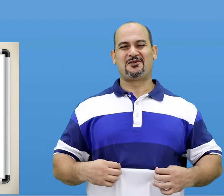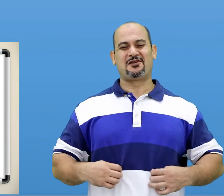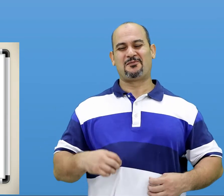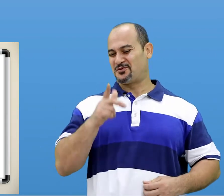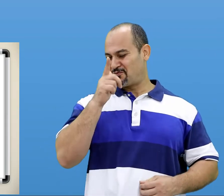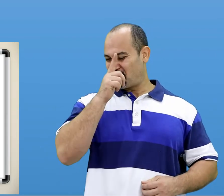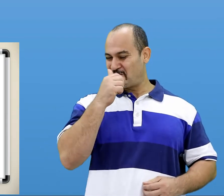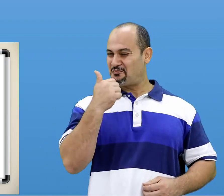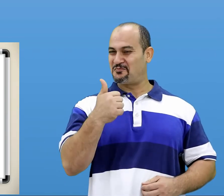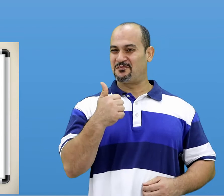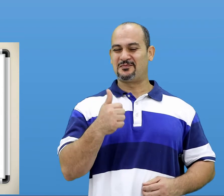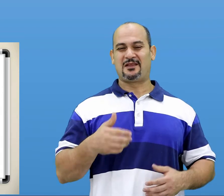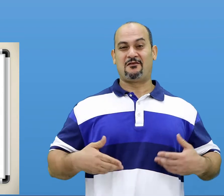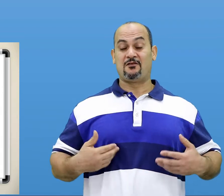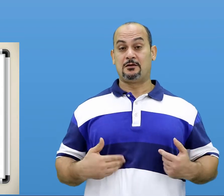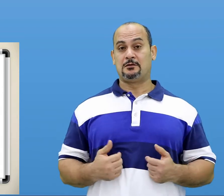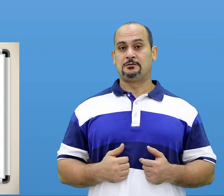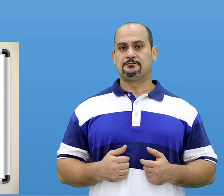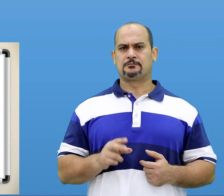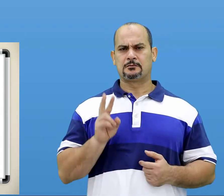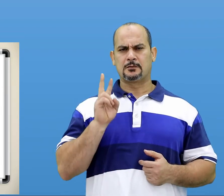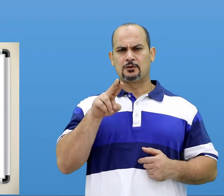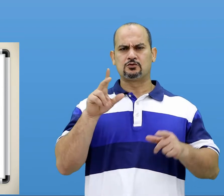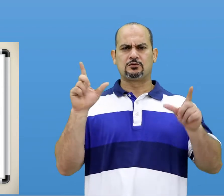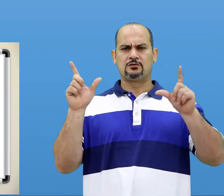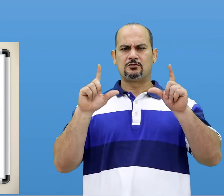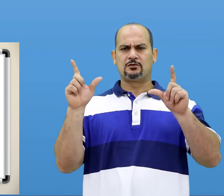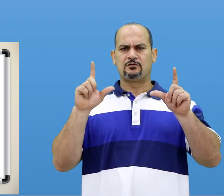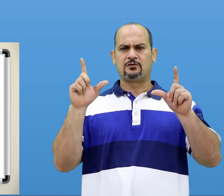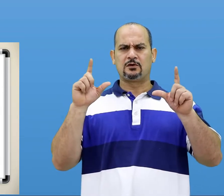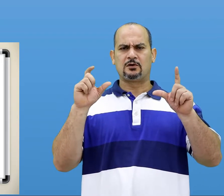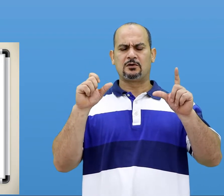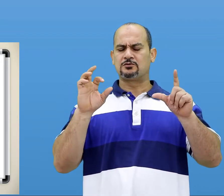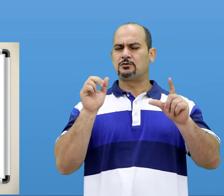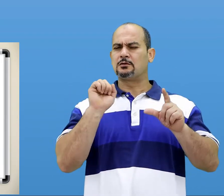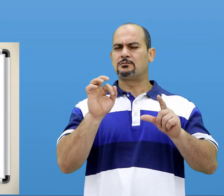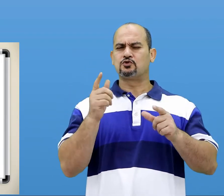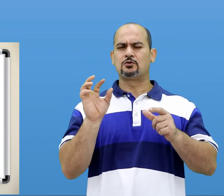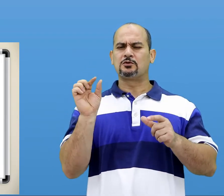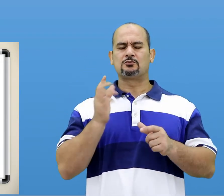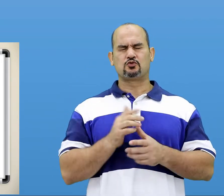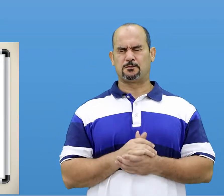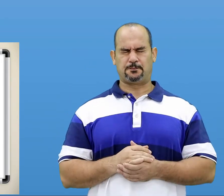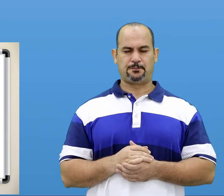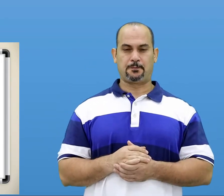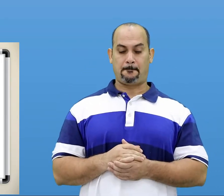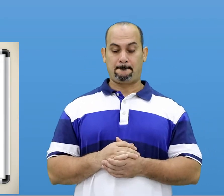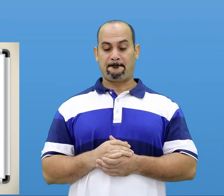fun. Look at this picture and try to guess. It refers to which word?